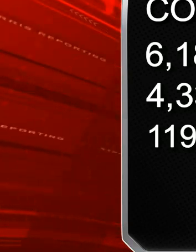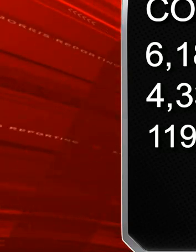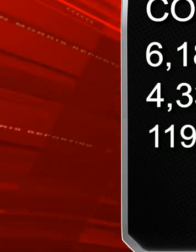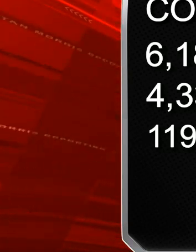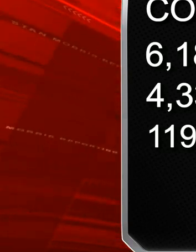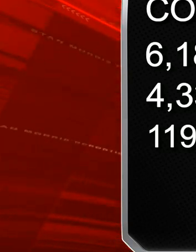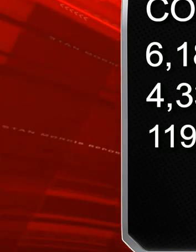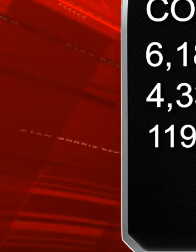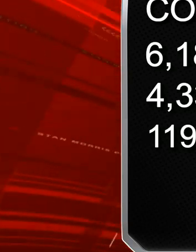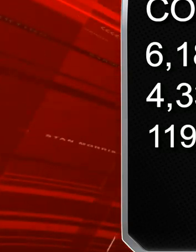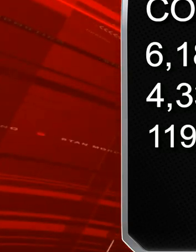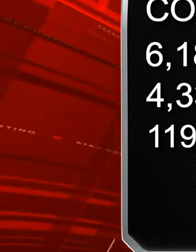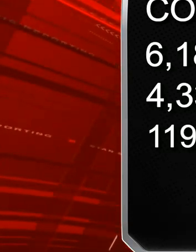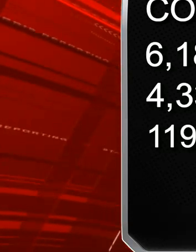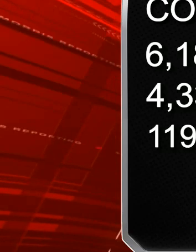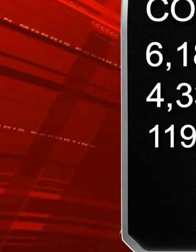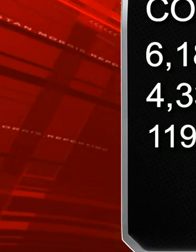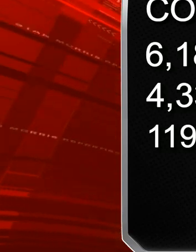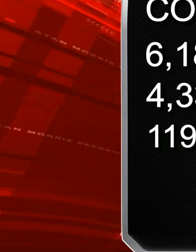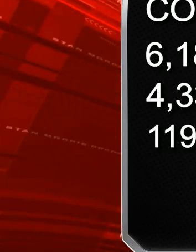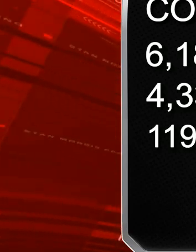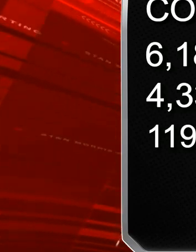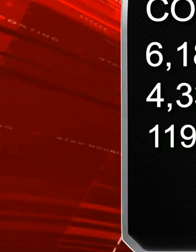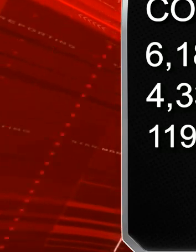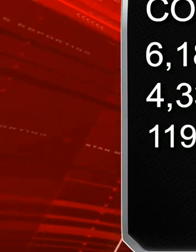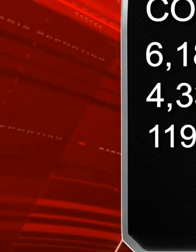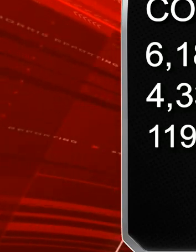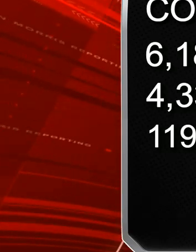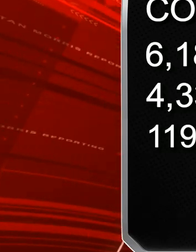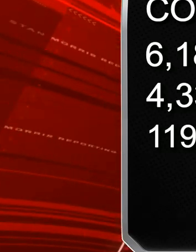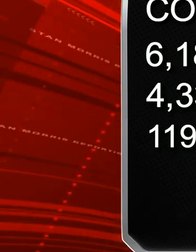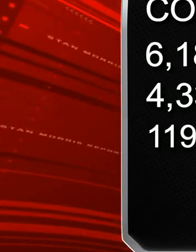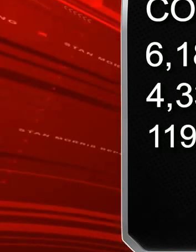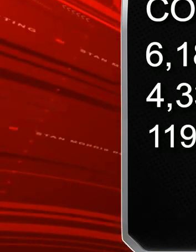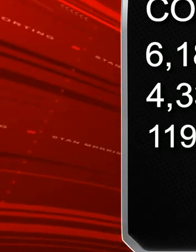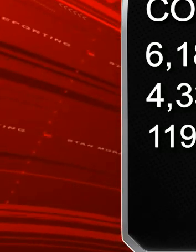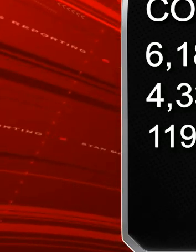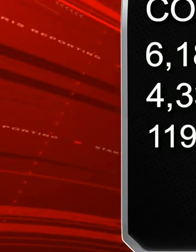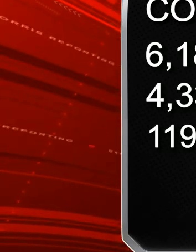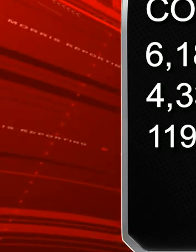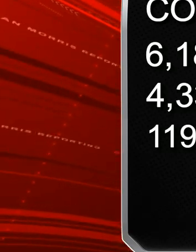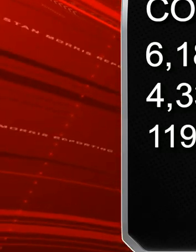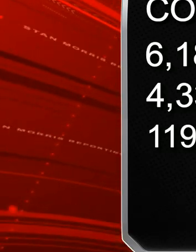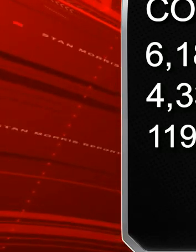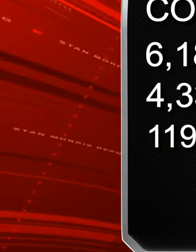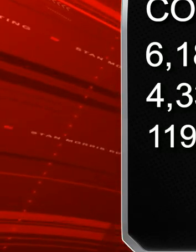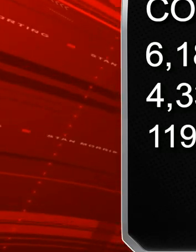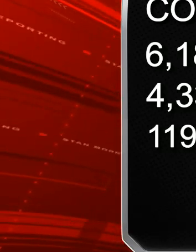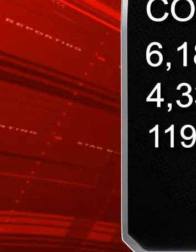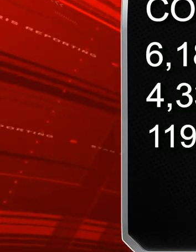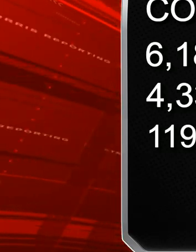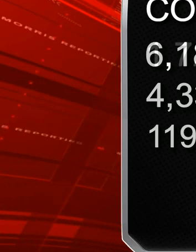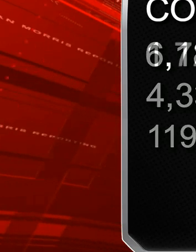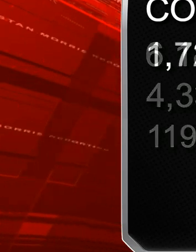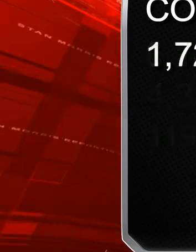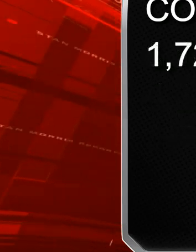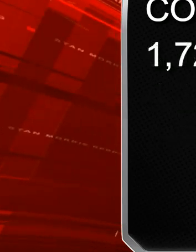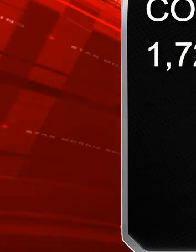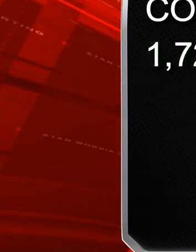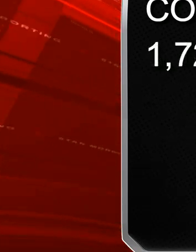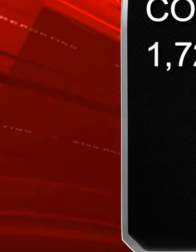to date, 4,332 recoveries, 119 deaths. That's going into the press conference right now. That